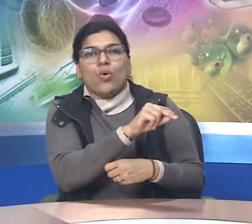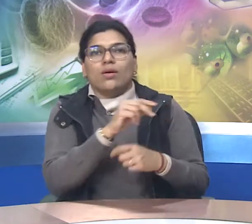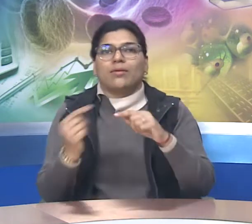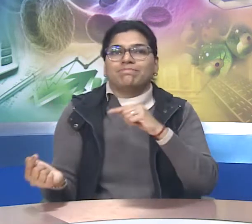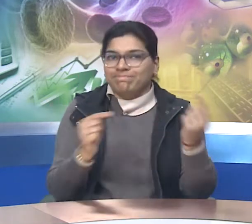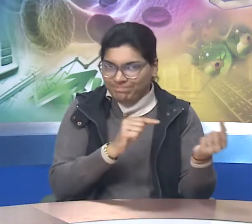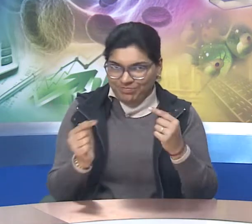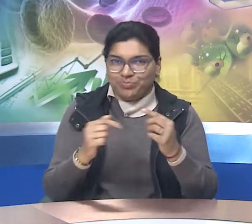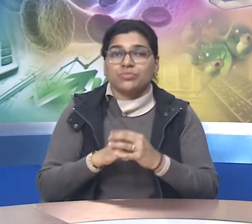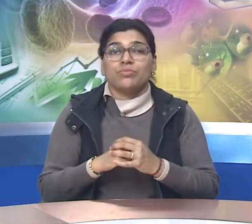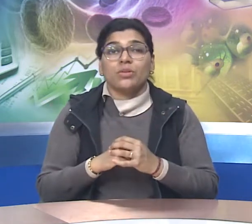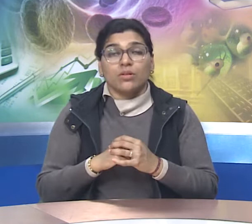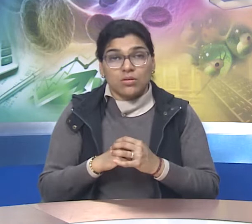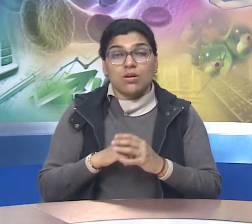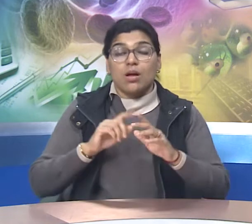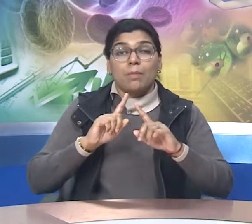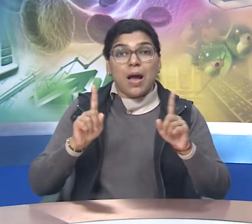But I have to get a job